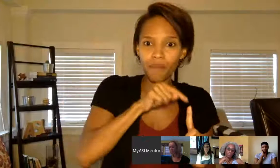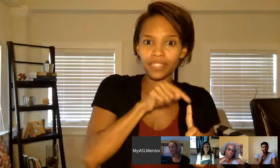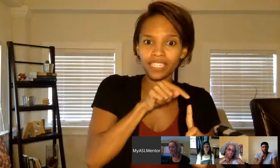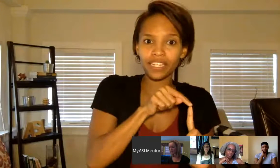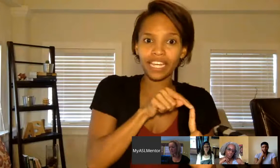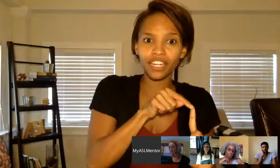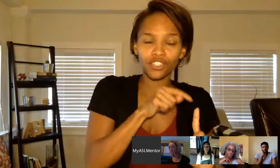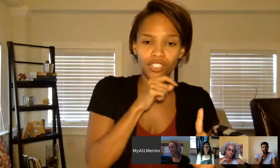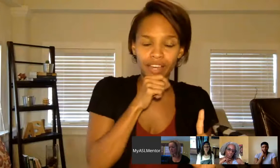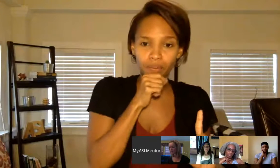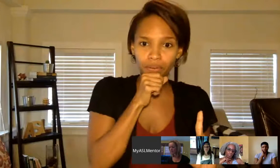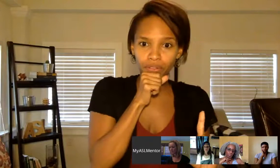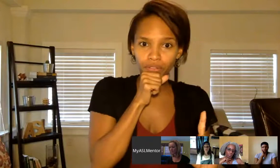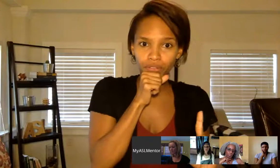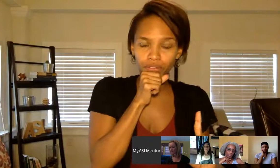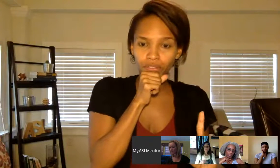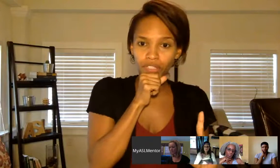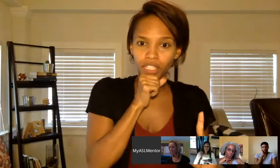that happens in her step?